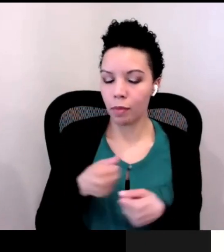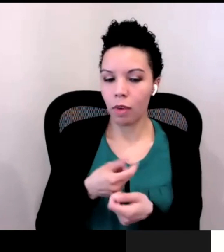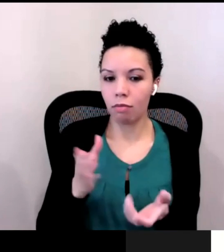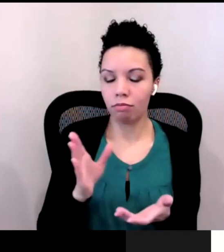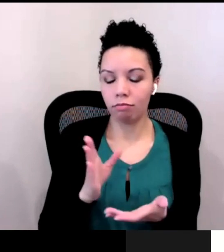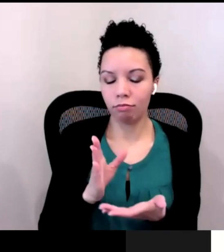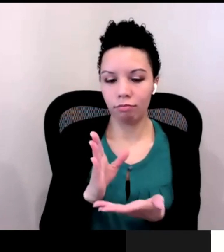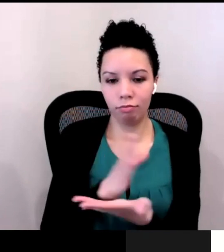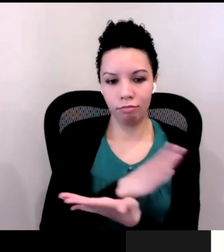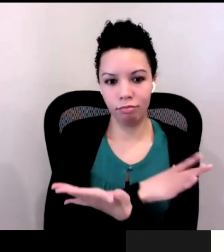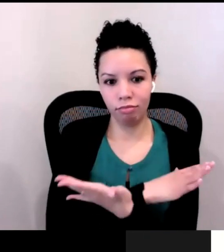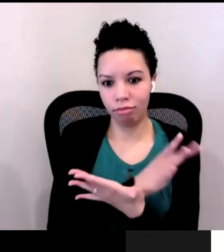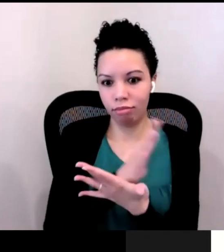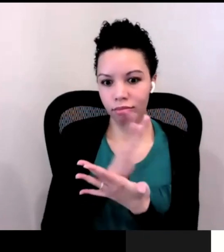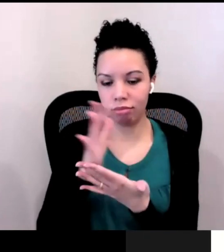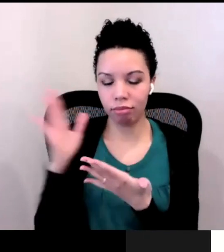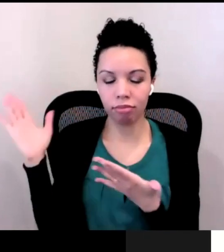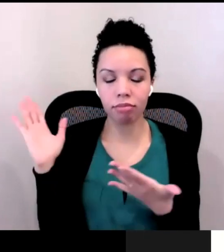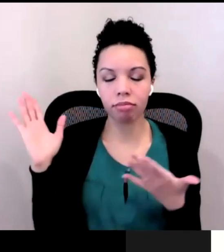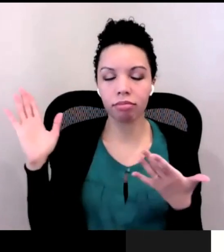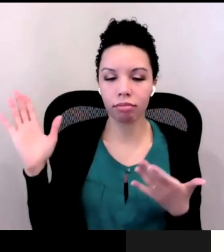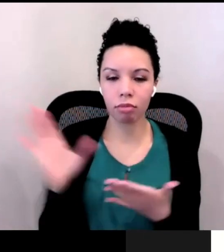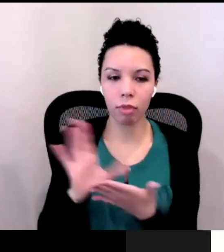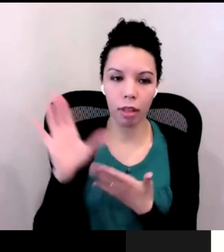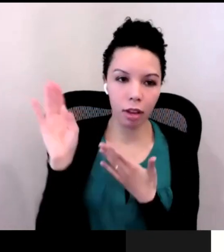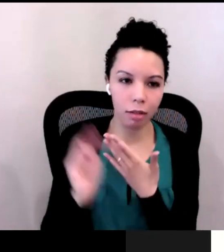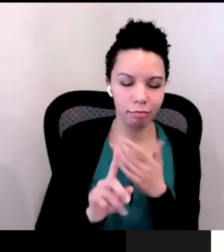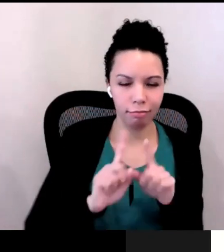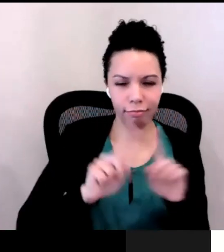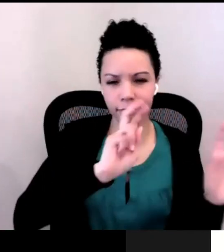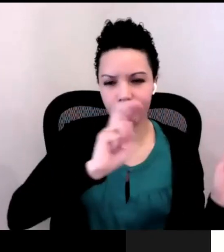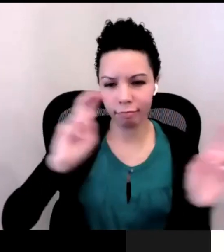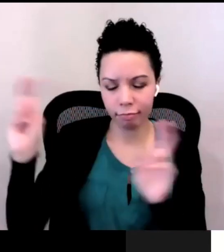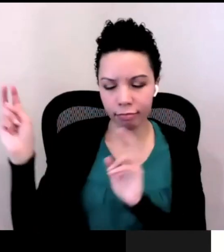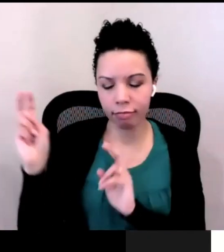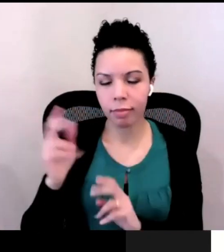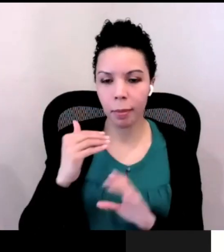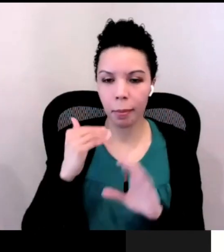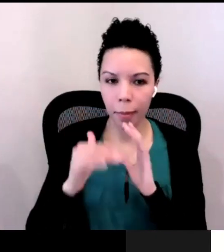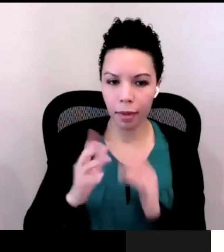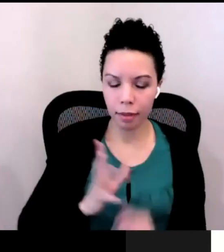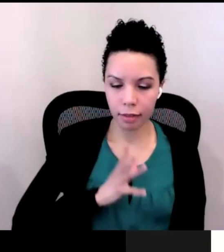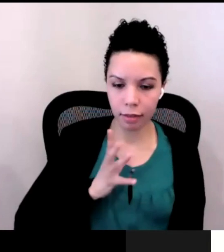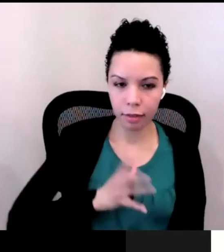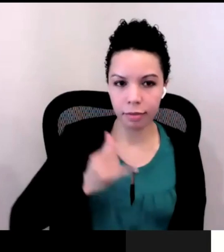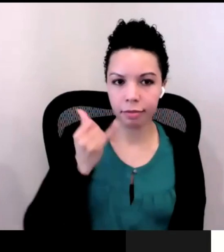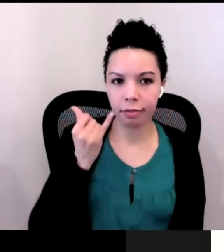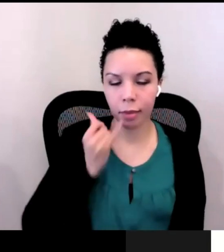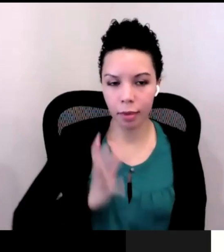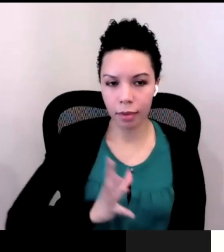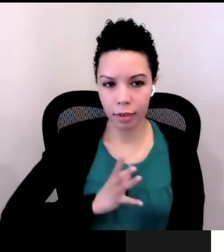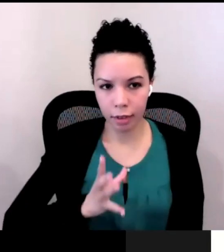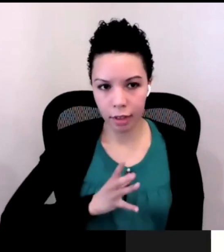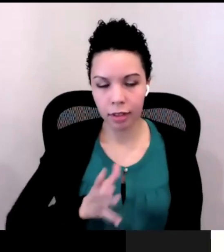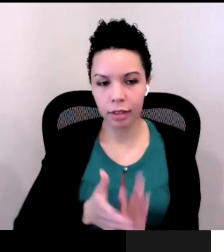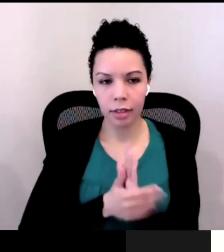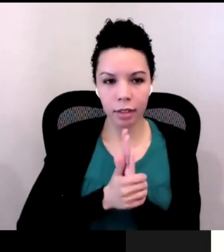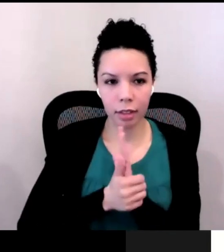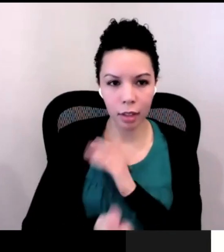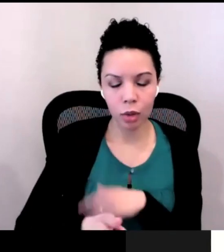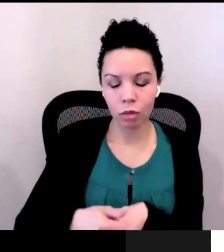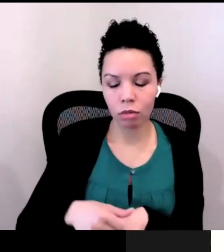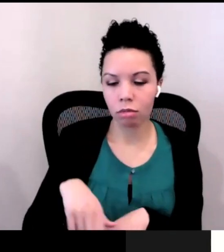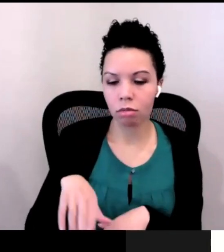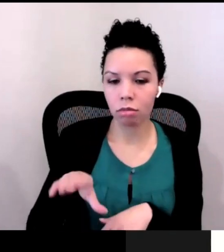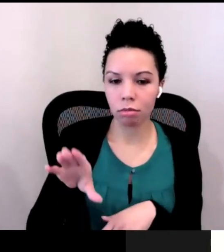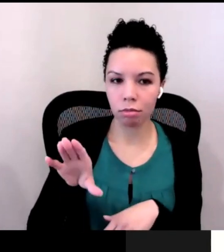all kinds of topics: email etiquette, phone etiquette, life skills, entrepreneurship, communication. We have any